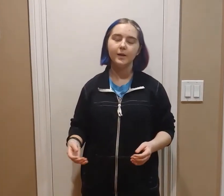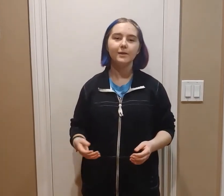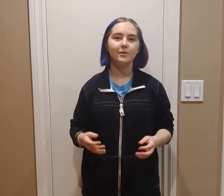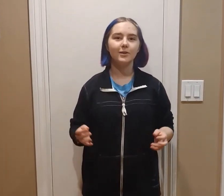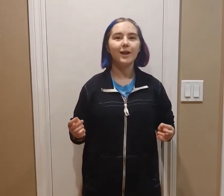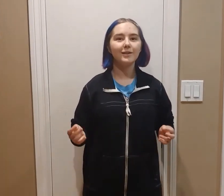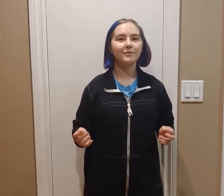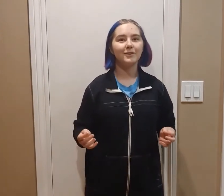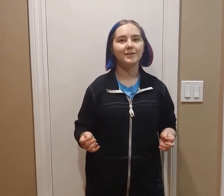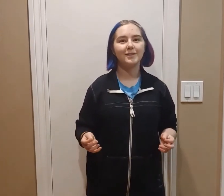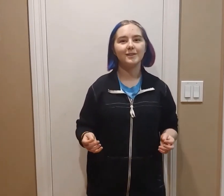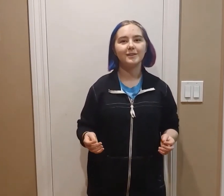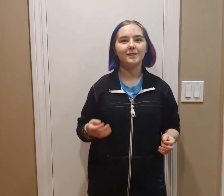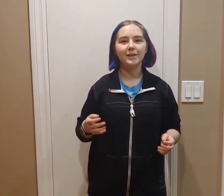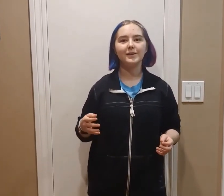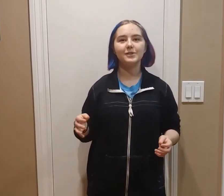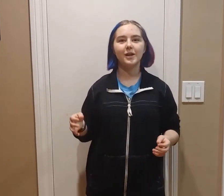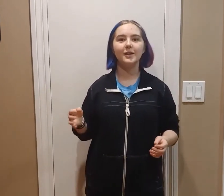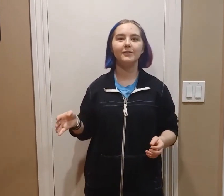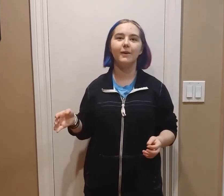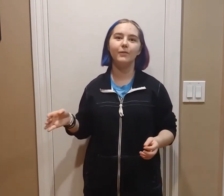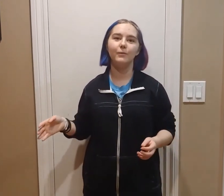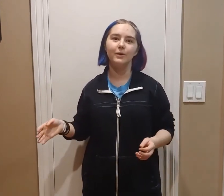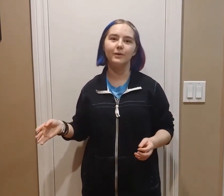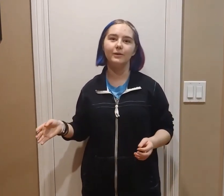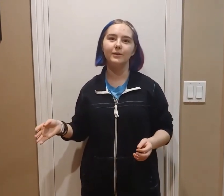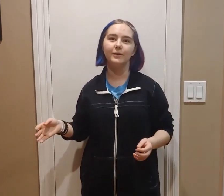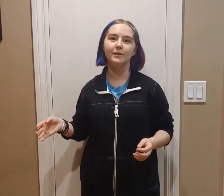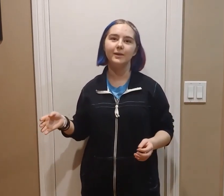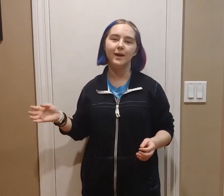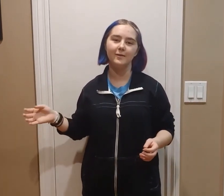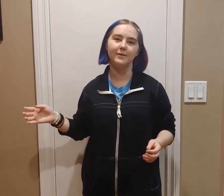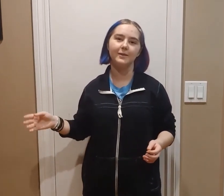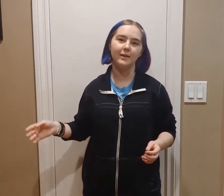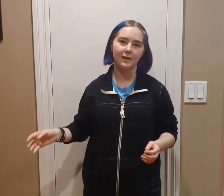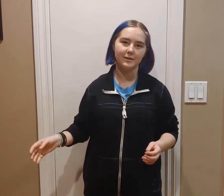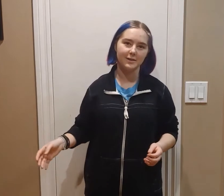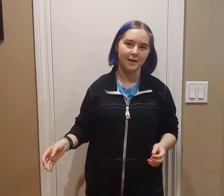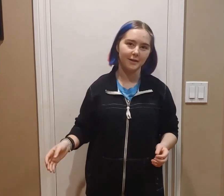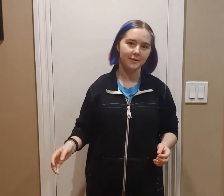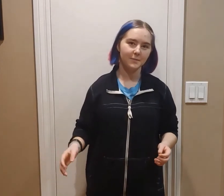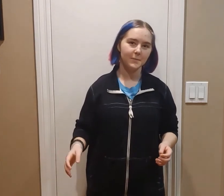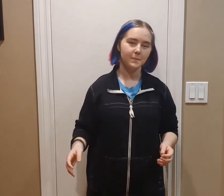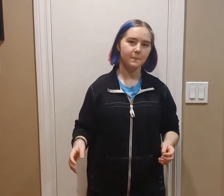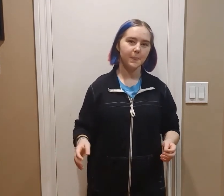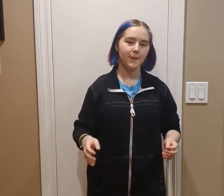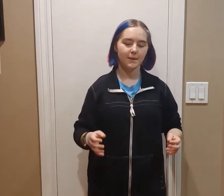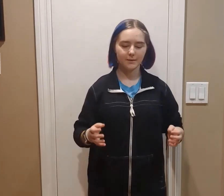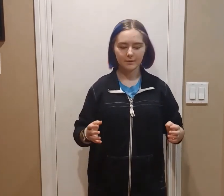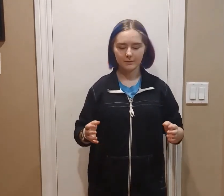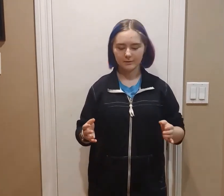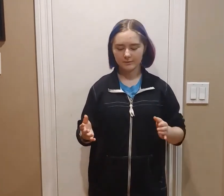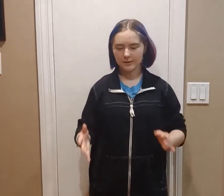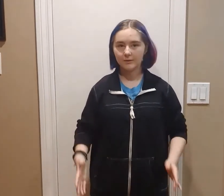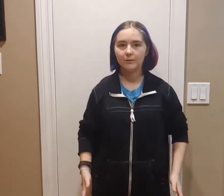So the last verse is let it shine around the world. I'm gonna let it shine. So we go